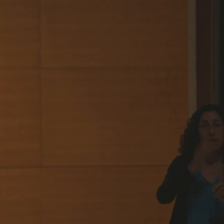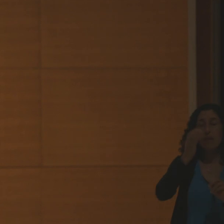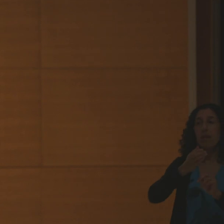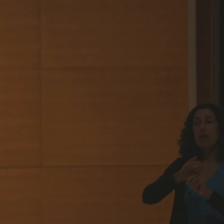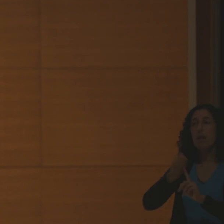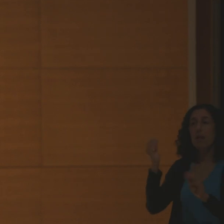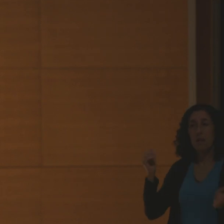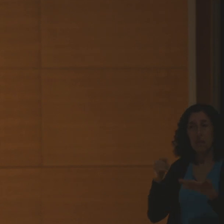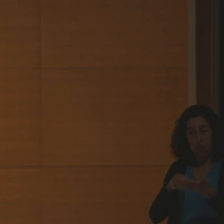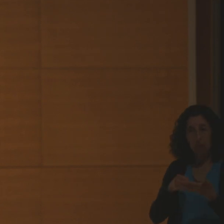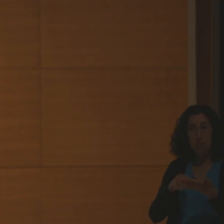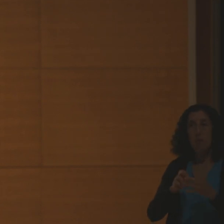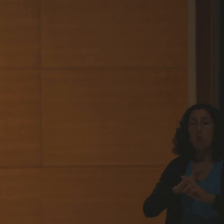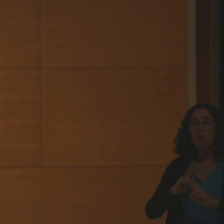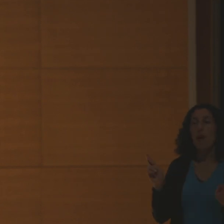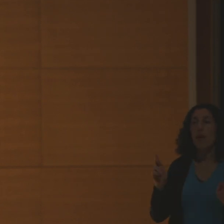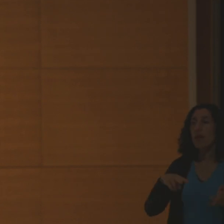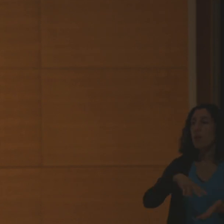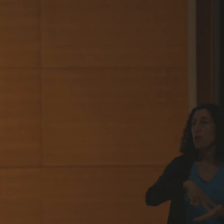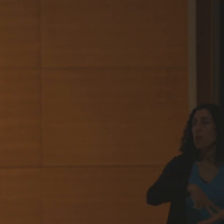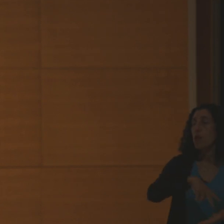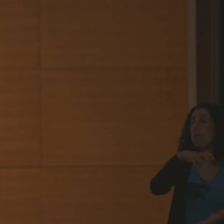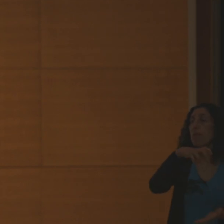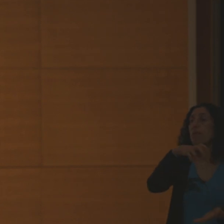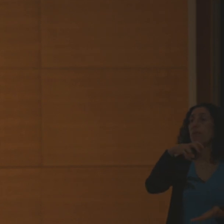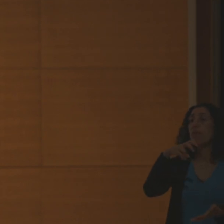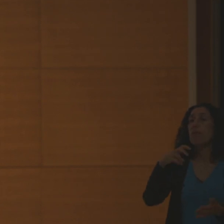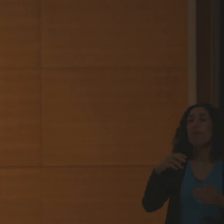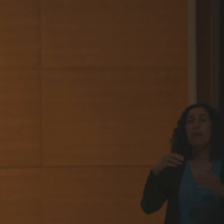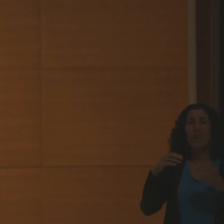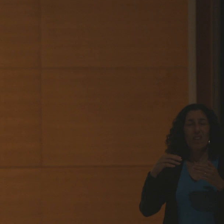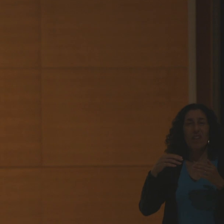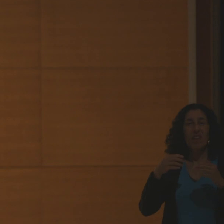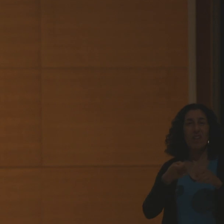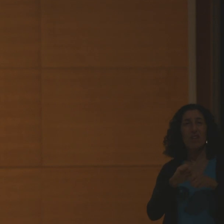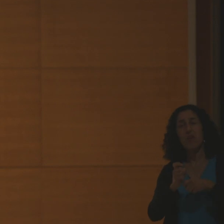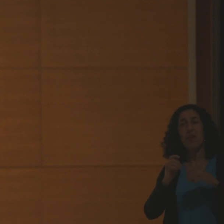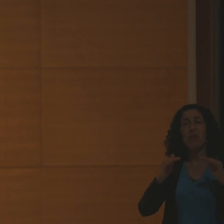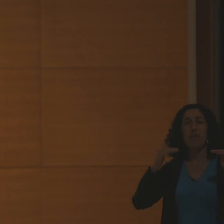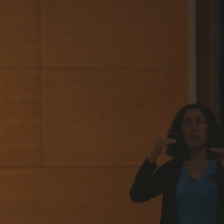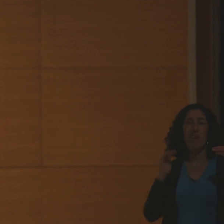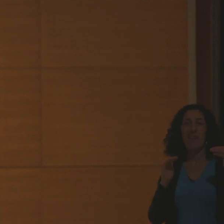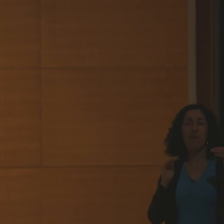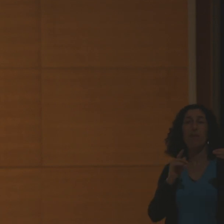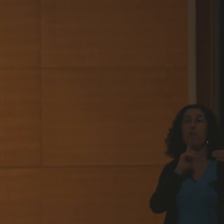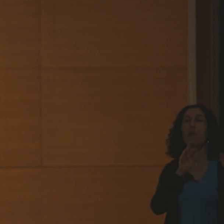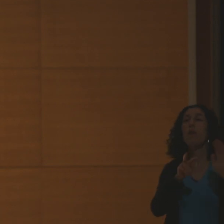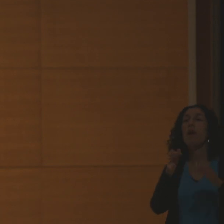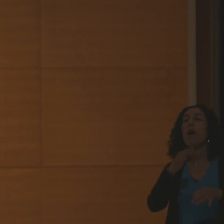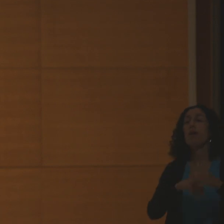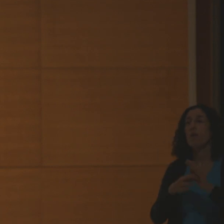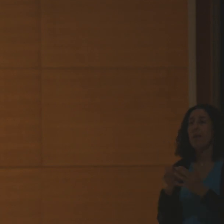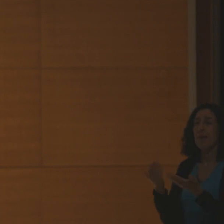learn from the jump that behind every crooked smile is a request for a transaction, some